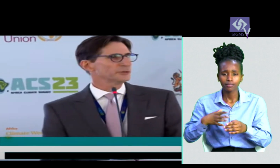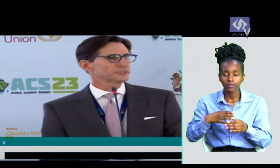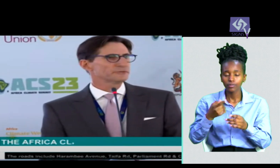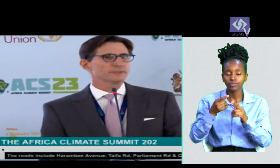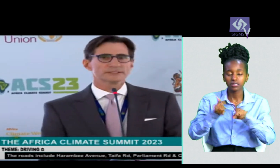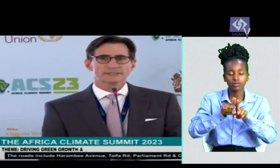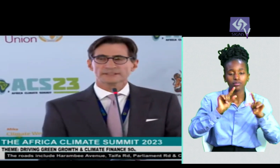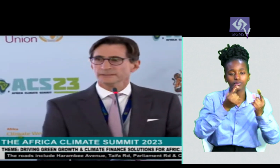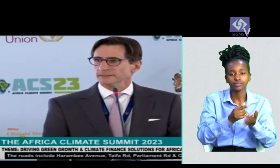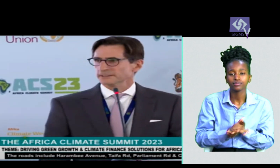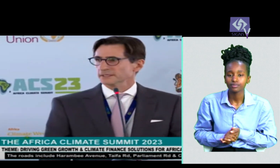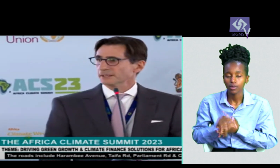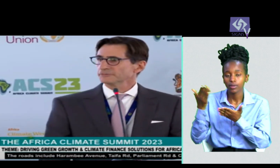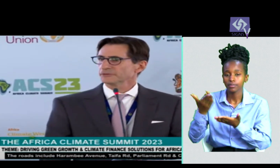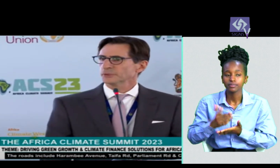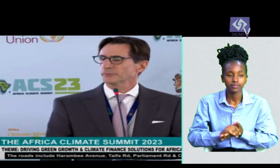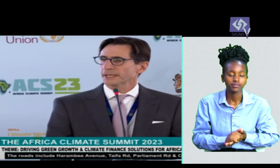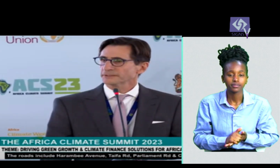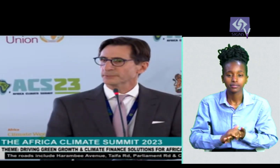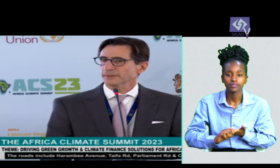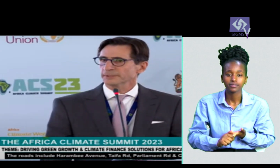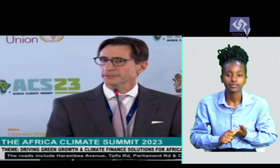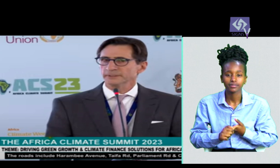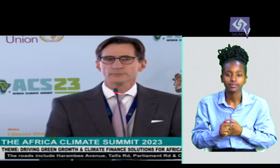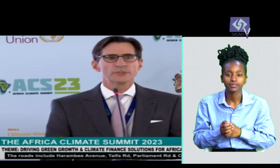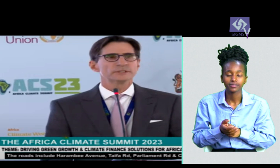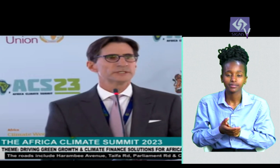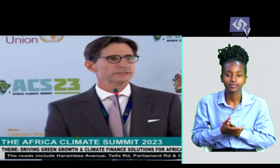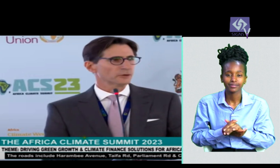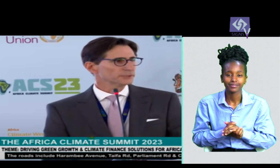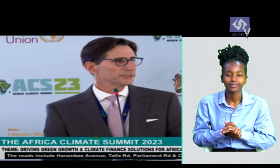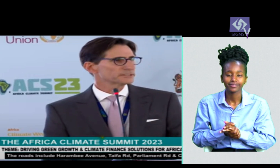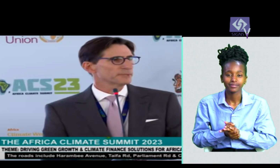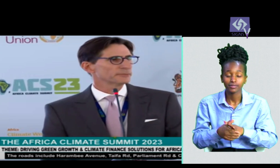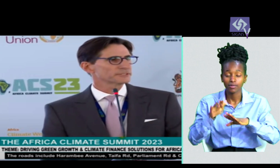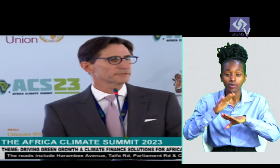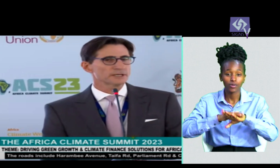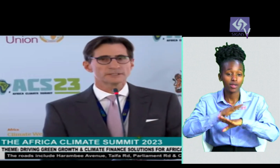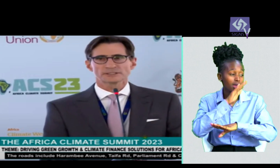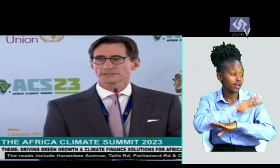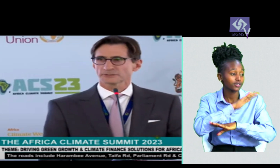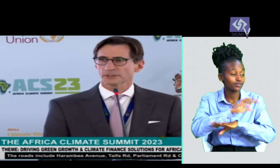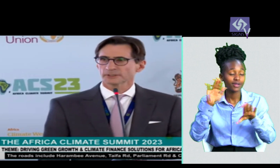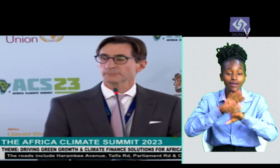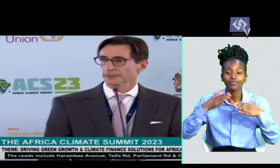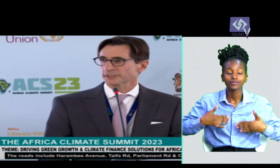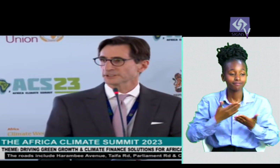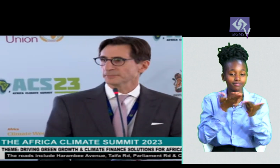on a note of humility. It is an honor for the World Bank to be up here, but we are here only as the members of a large and strong